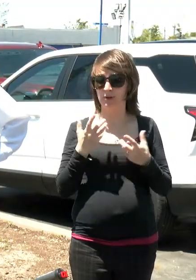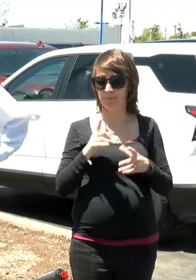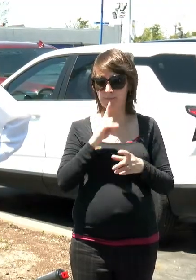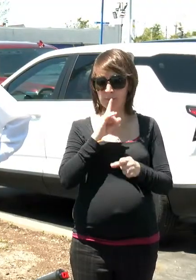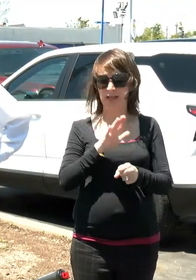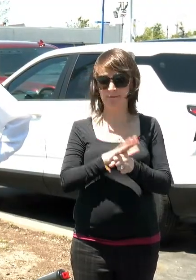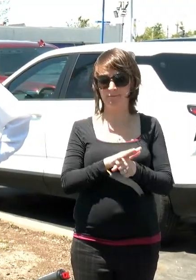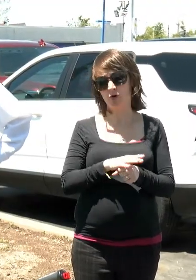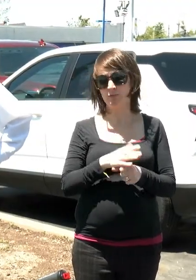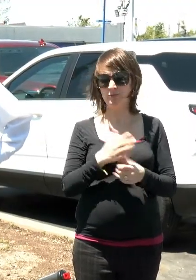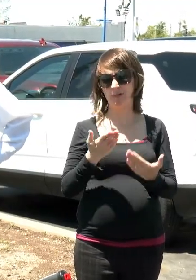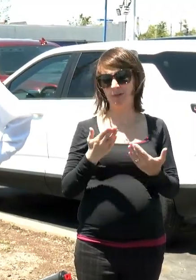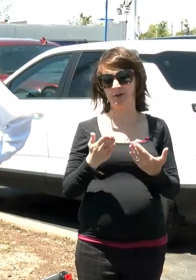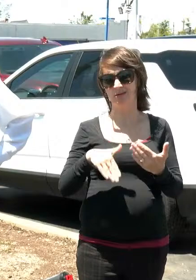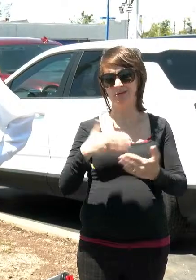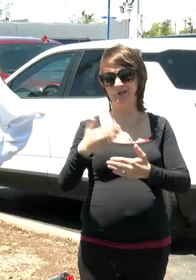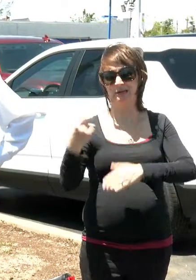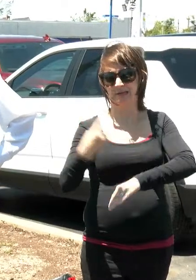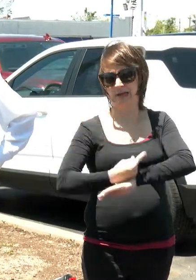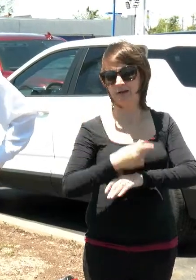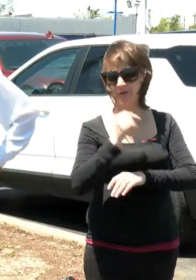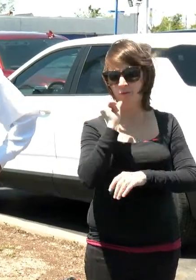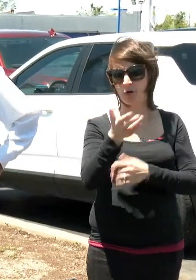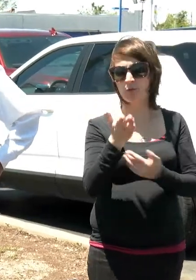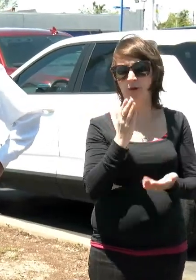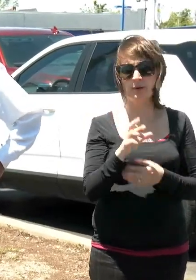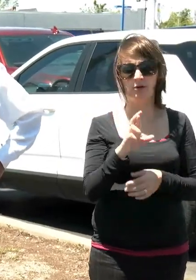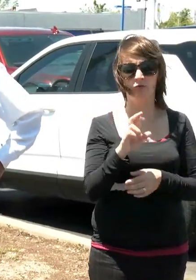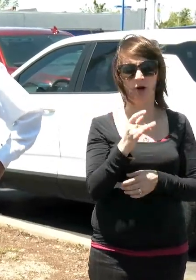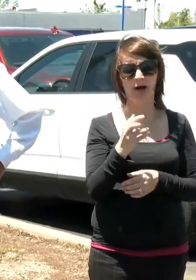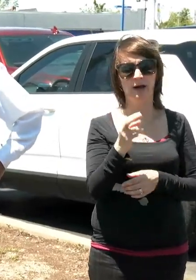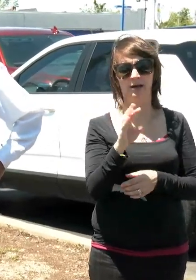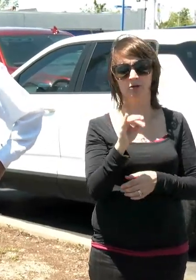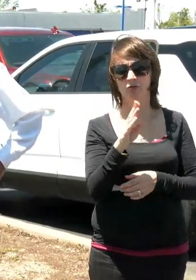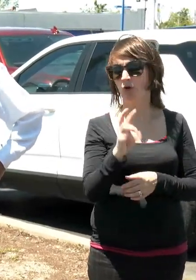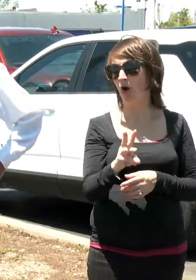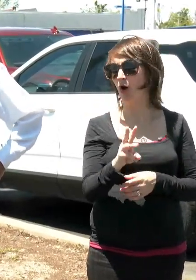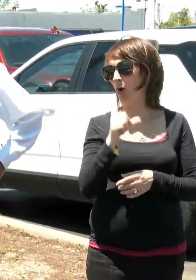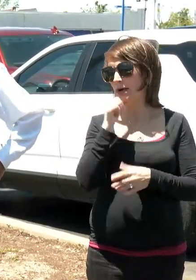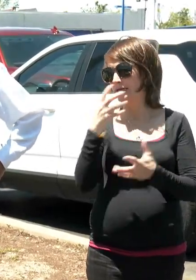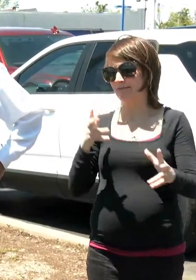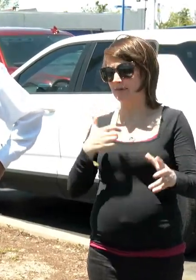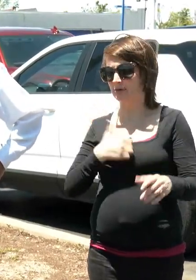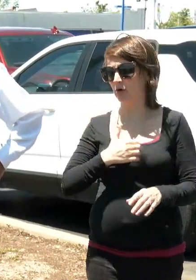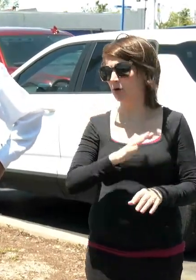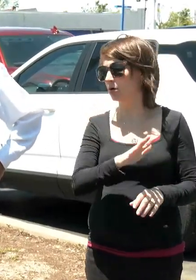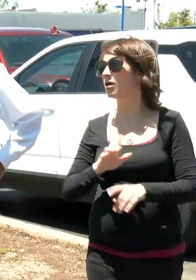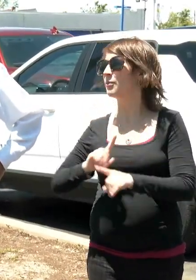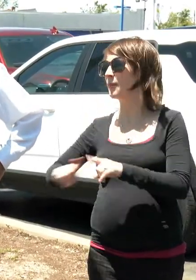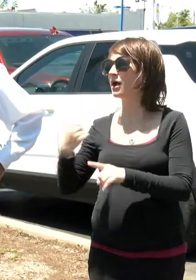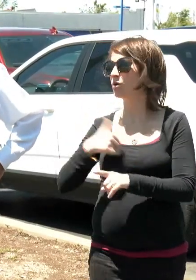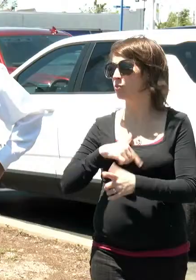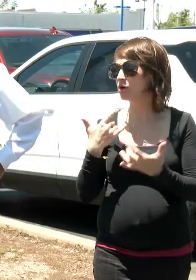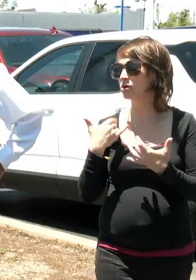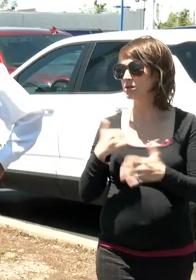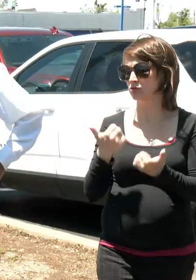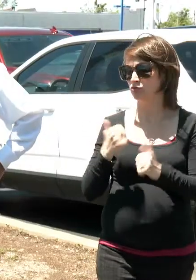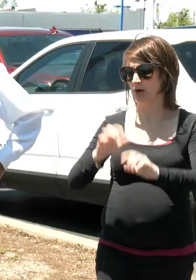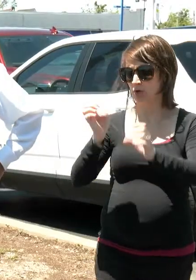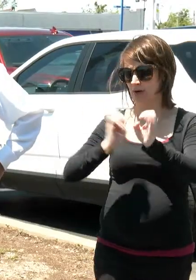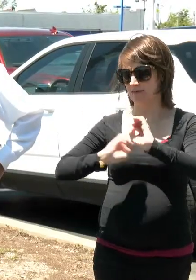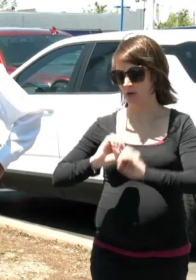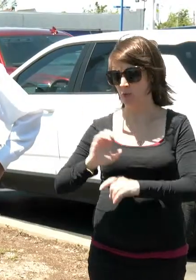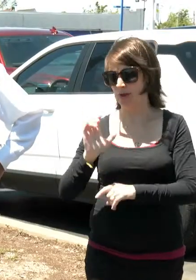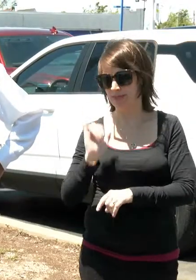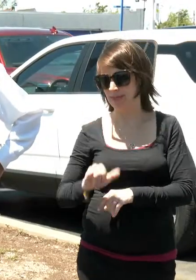in the coming day, I would say. Ryan Crawl. What I didn't finish. As far we're still evaluating that. I mean, there